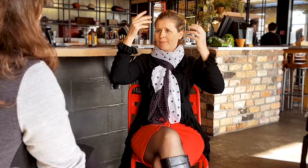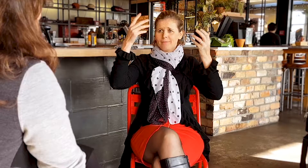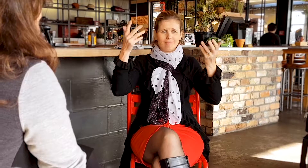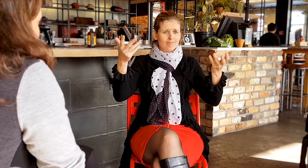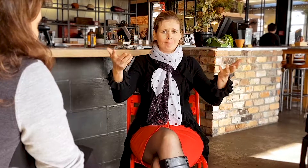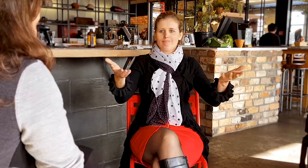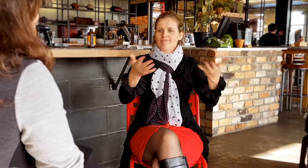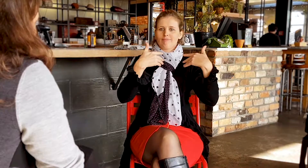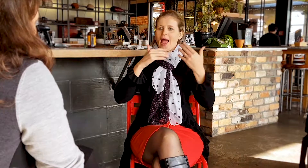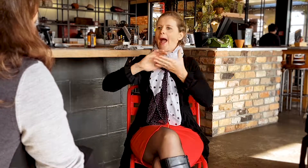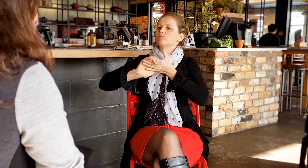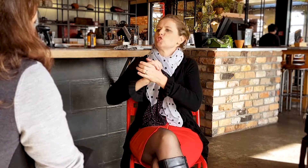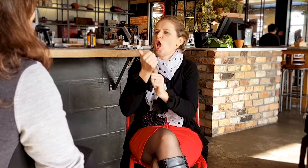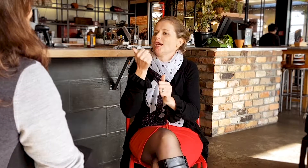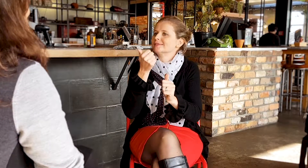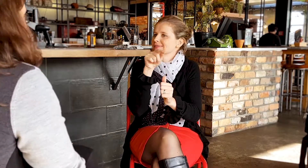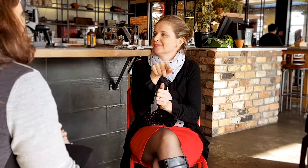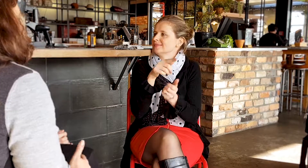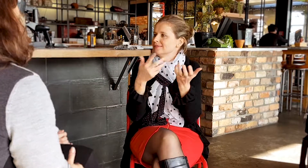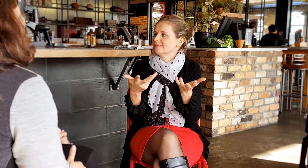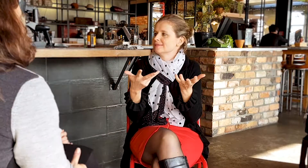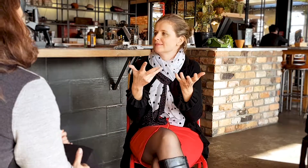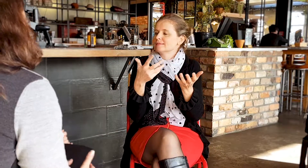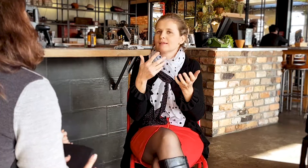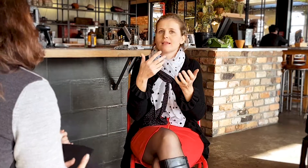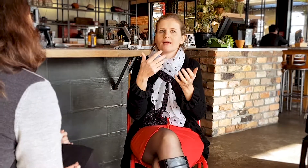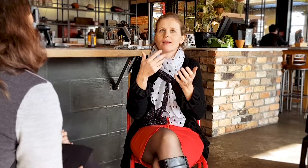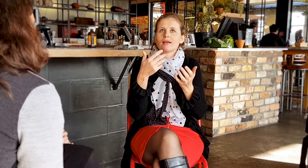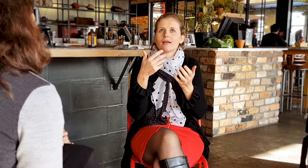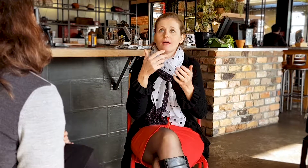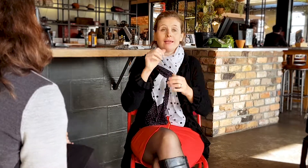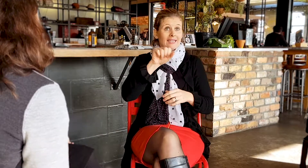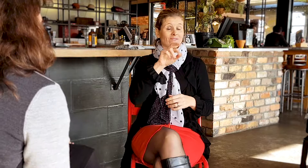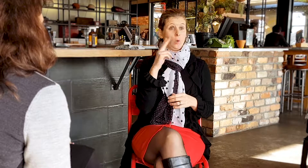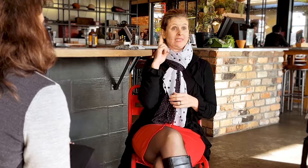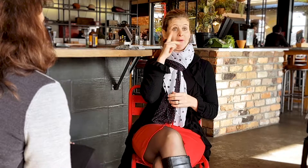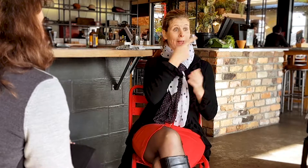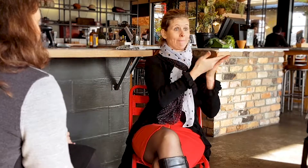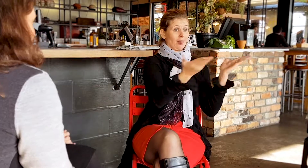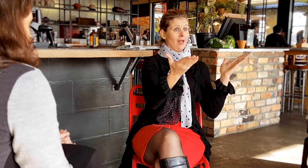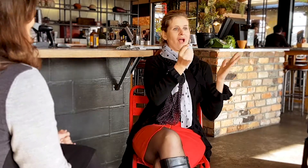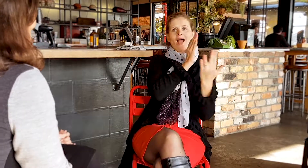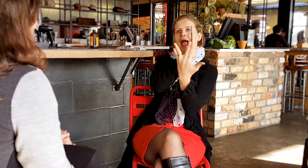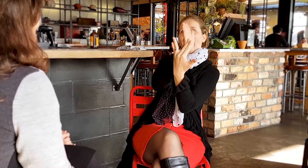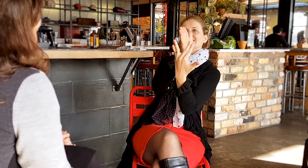really it's for people to have that undertaking to appreciate the language as we have it. For deaf people out